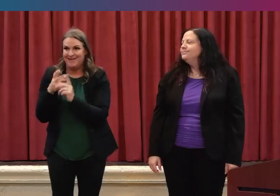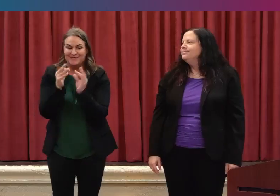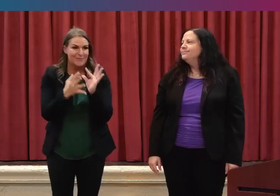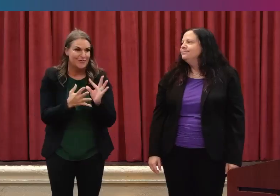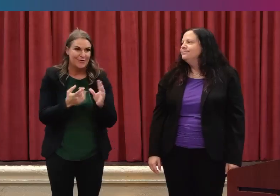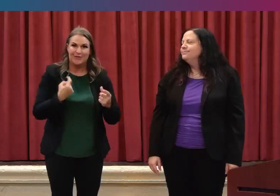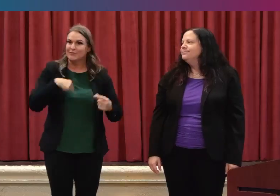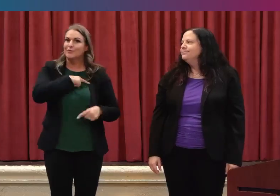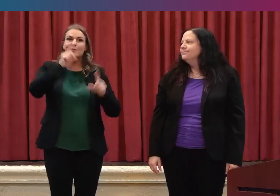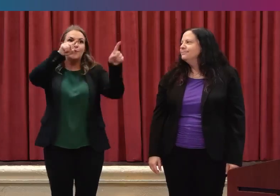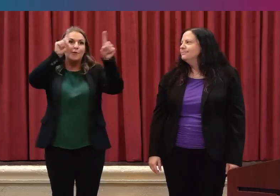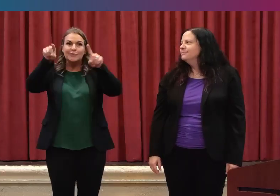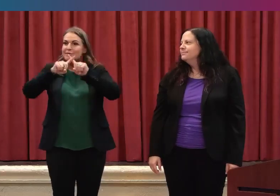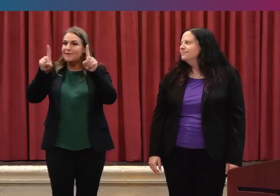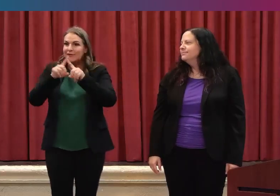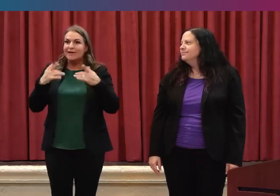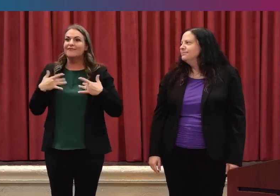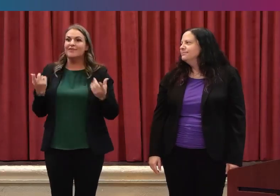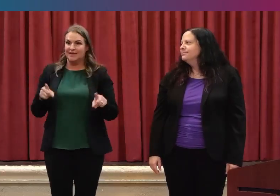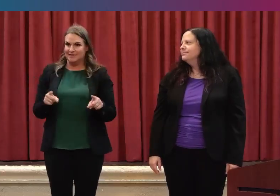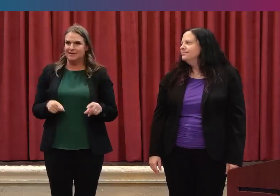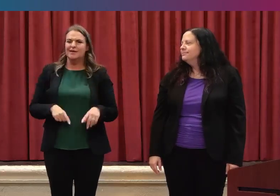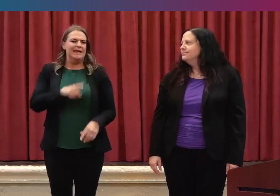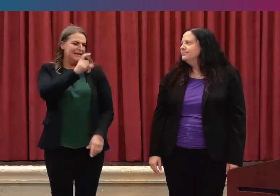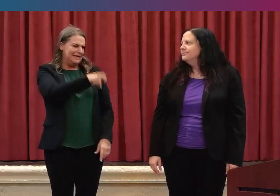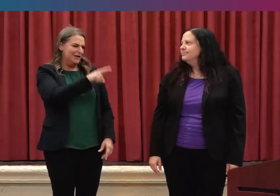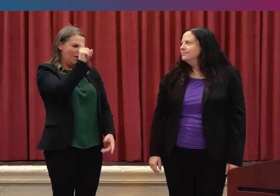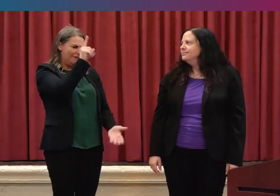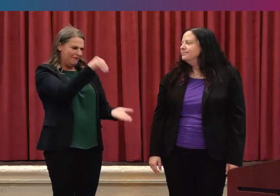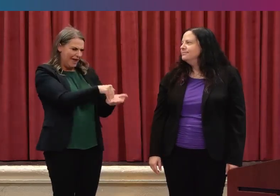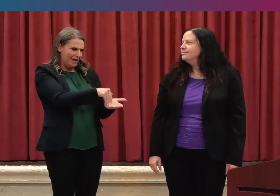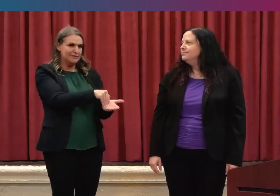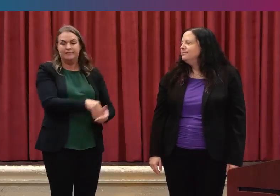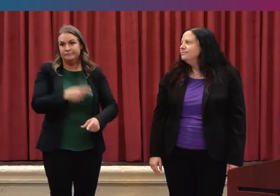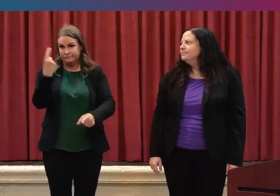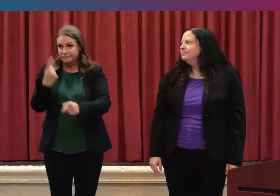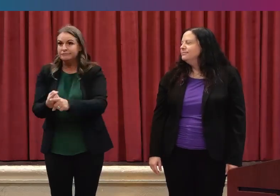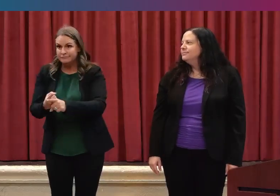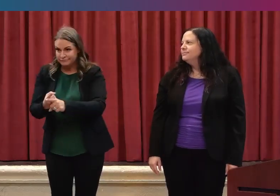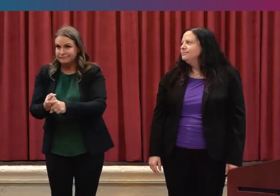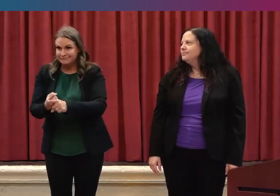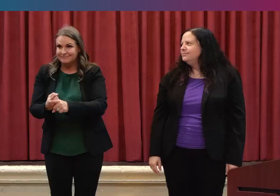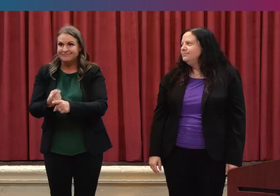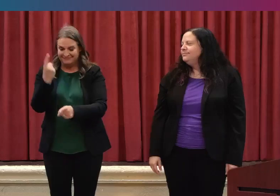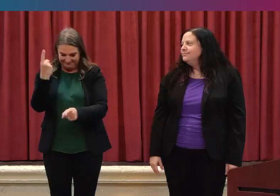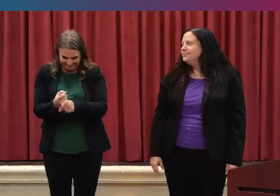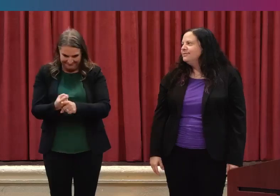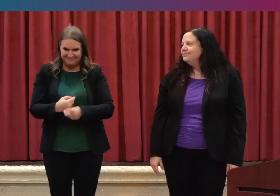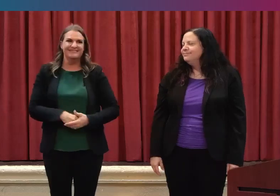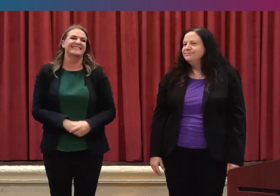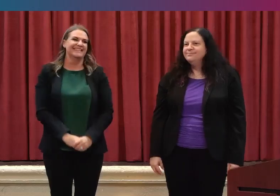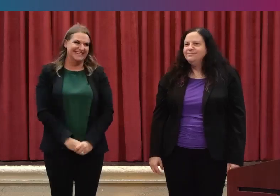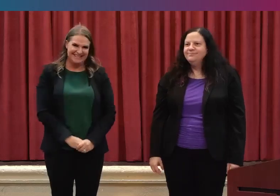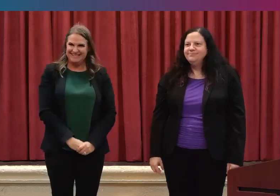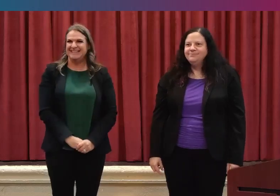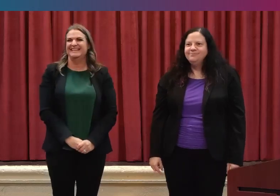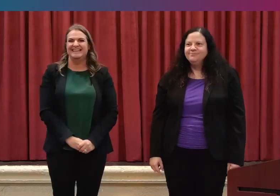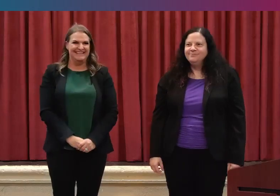but we are always recruiting. We go to different events to try to recruit. We'd like to, you're asking for 1,000. 1 million.